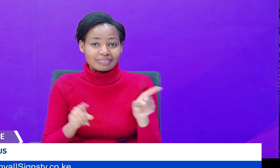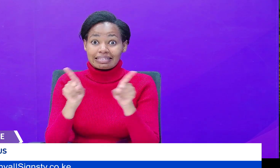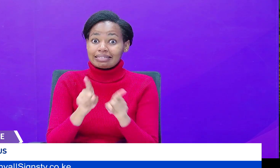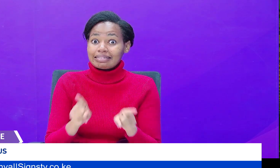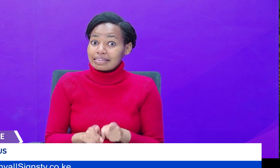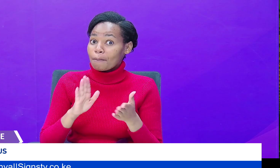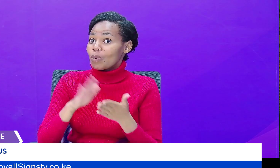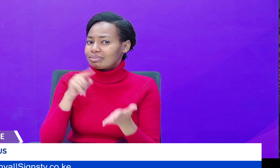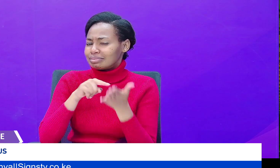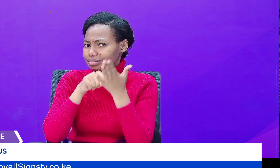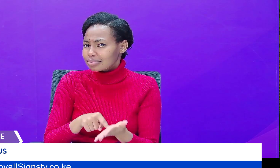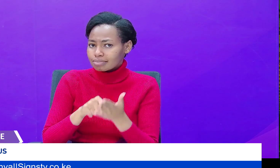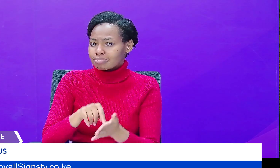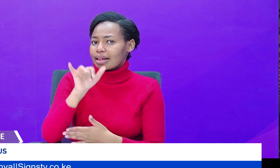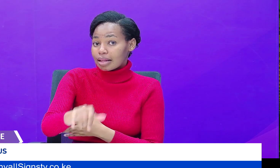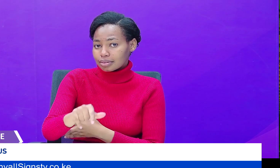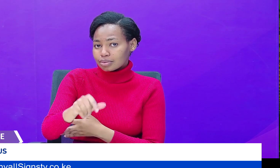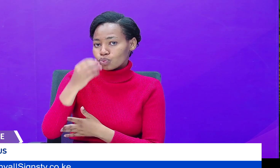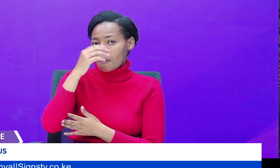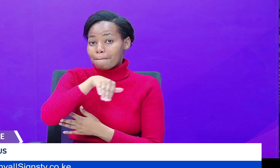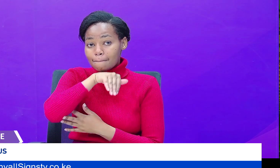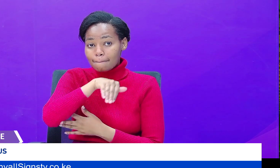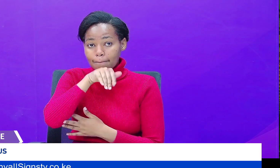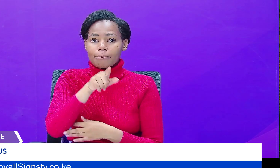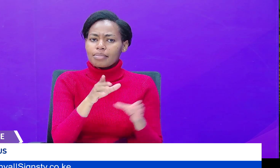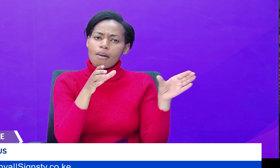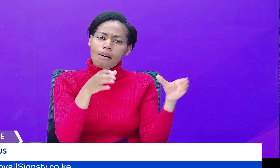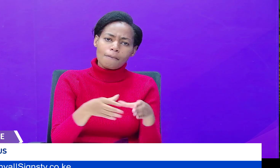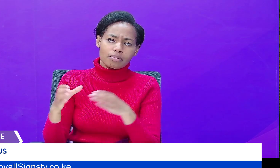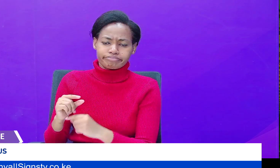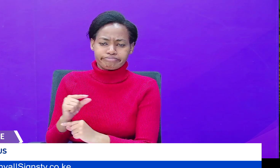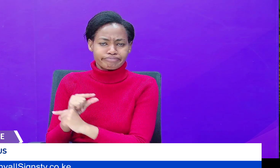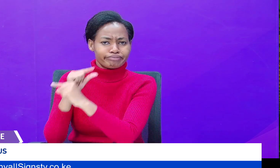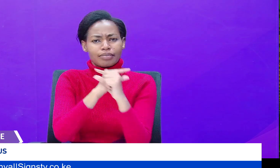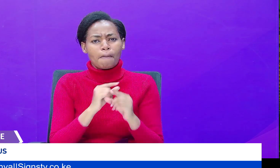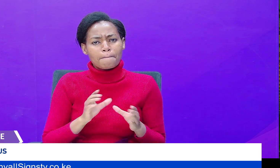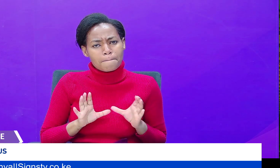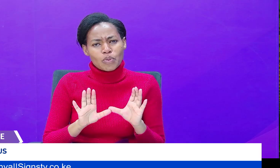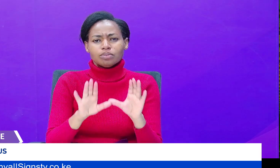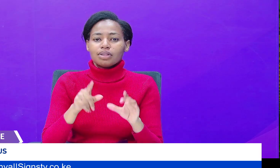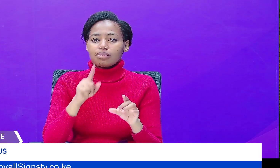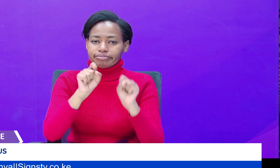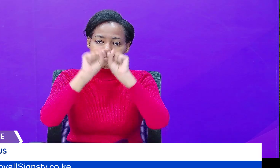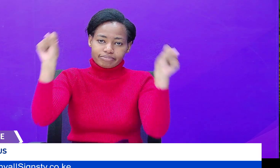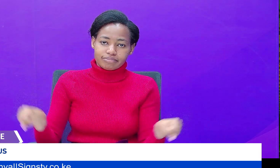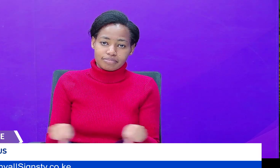He further emphasized that Raila Odinga remains the party's guiding force and a symbol